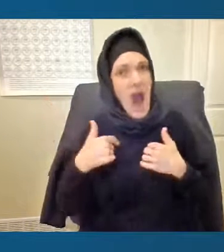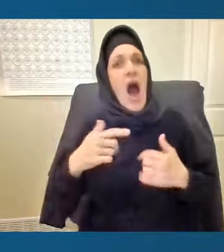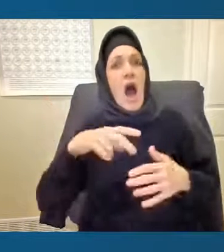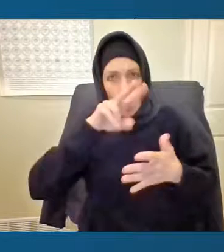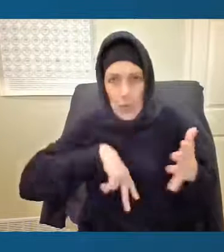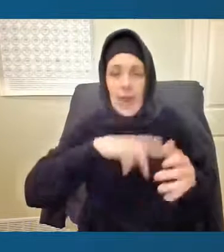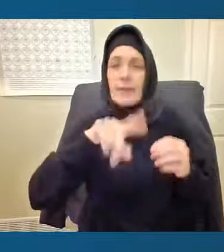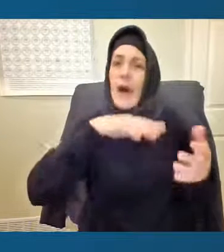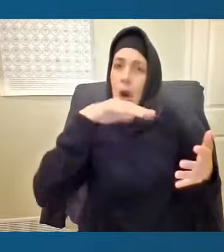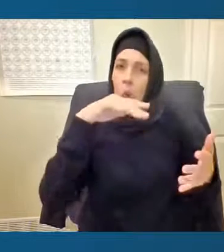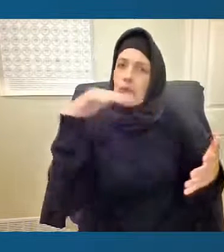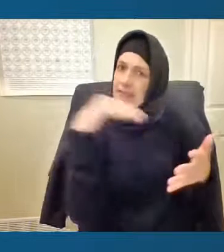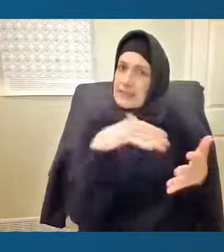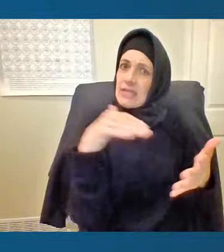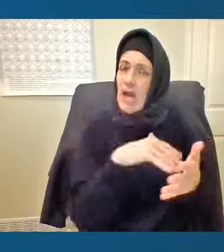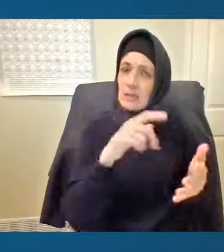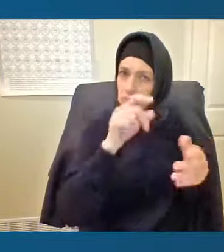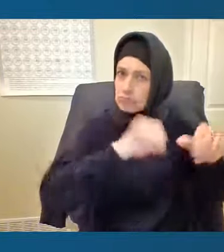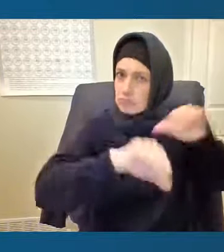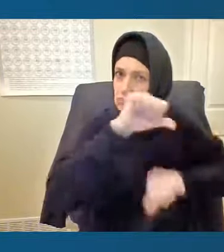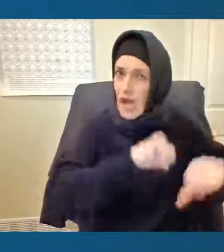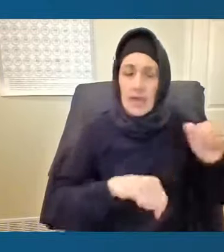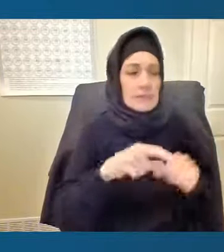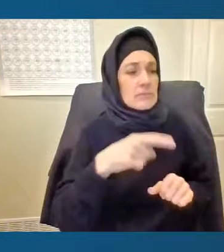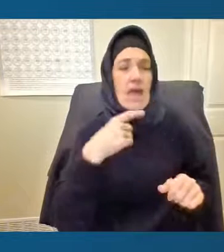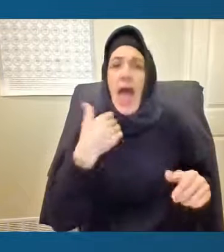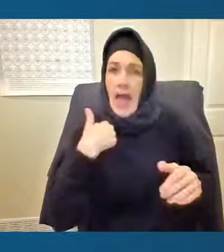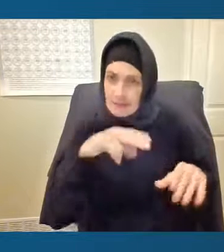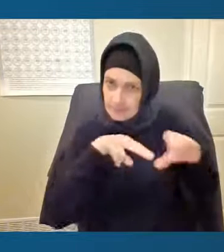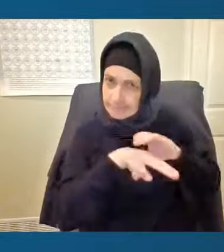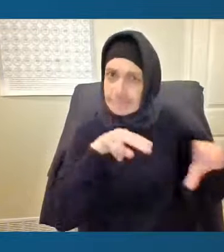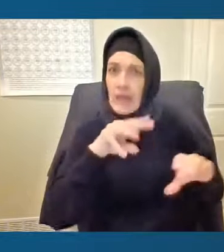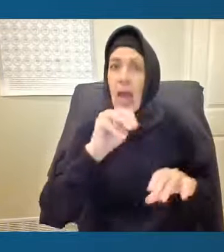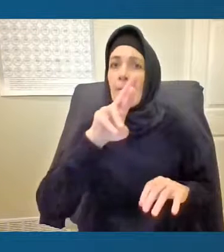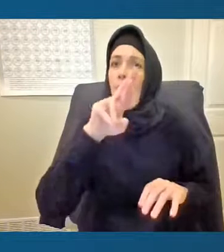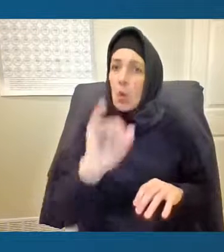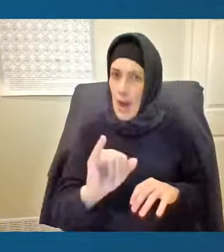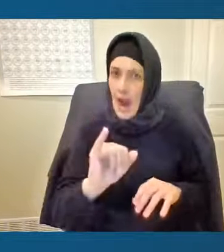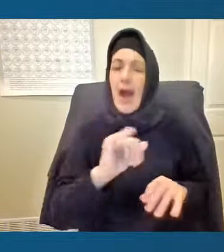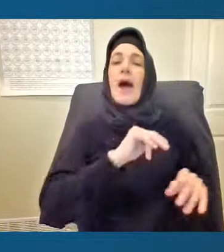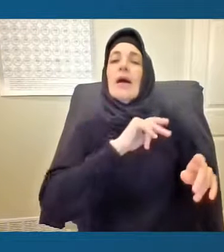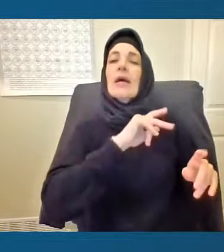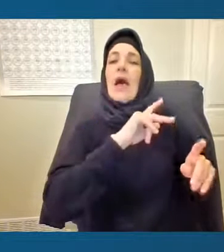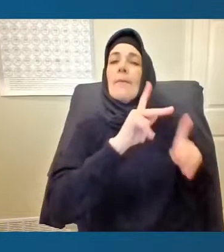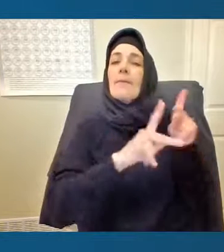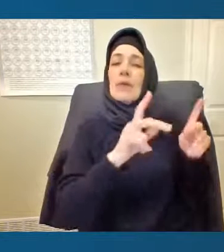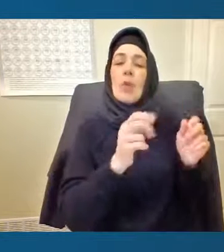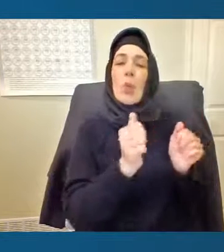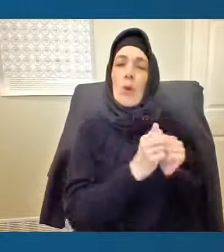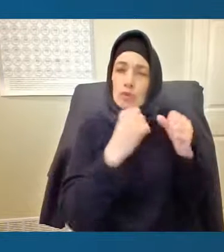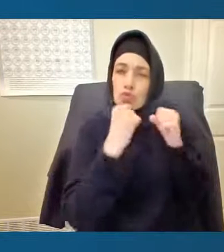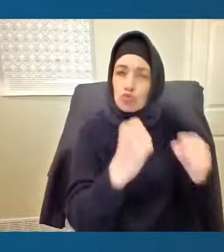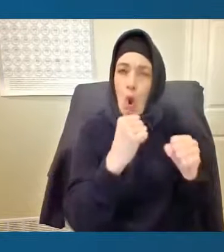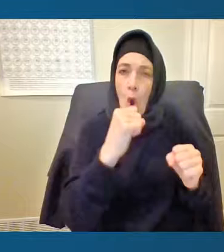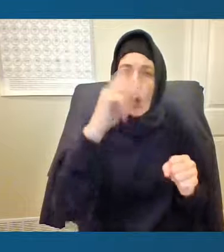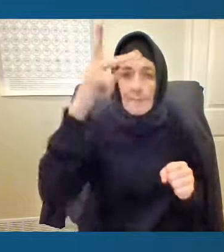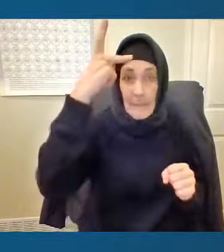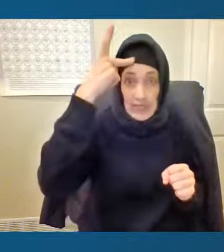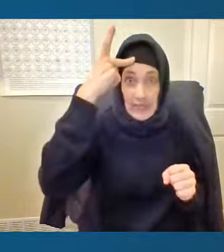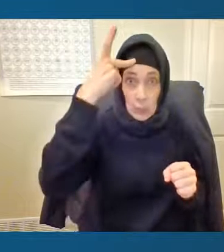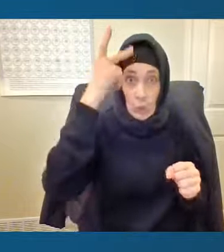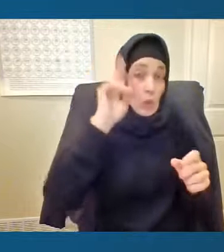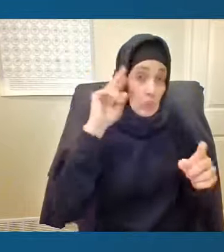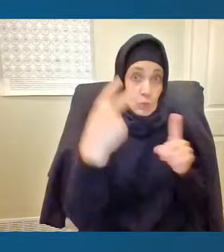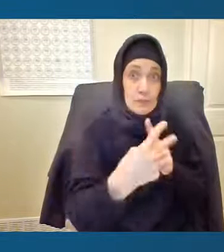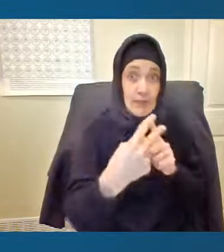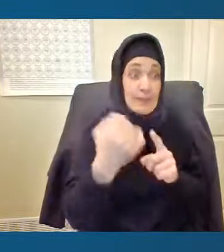on people who had very strong political views. And whenever they would read counter evidence to that, the places in the brain that